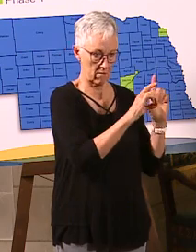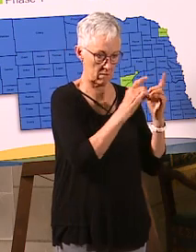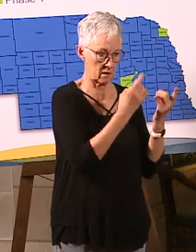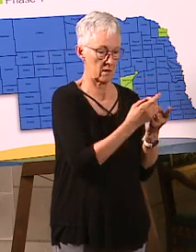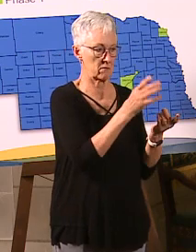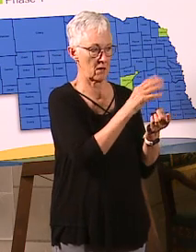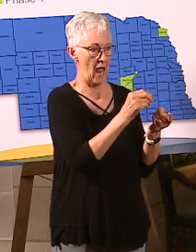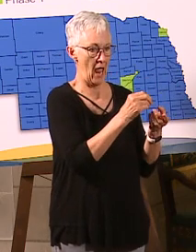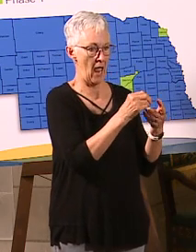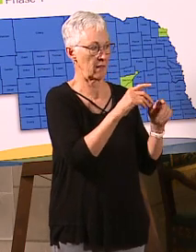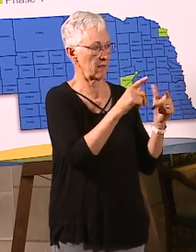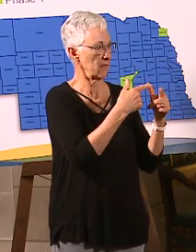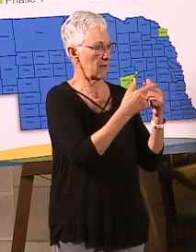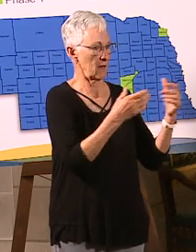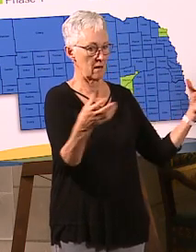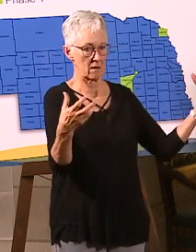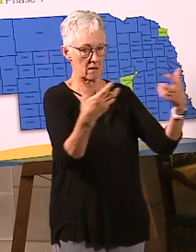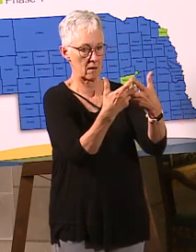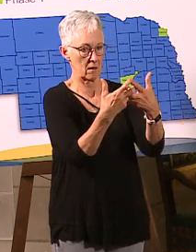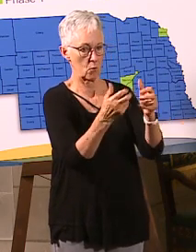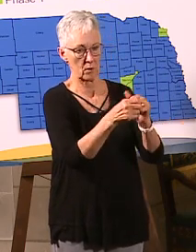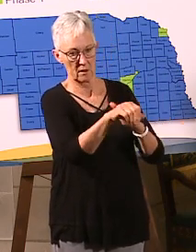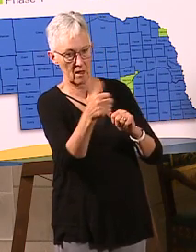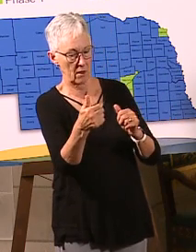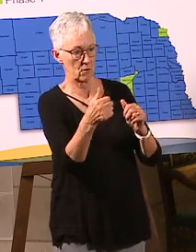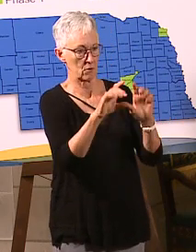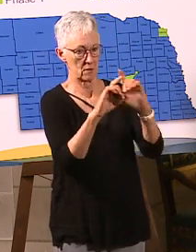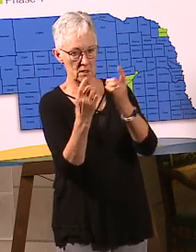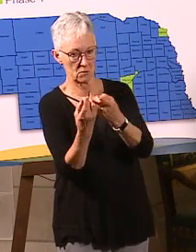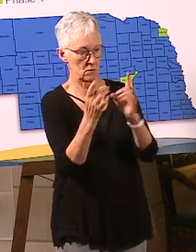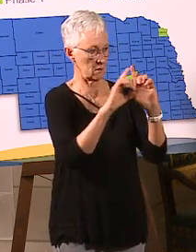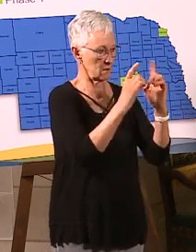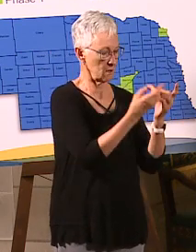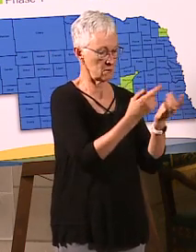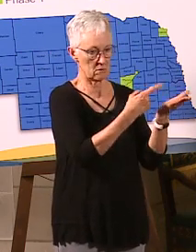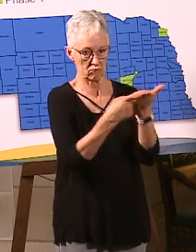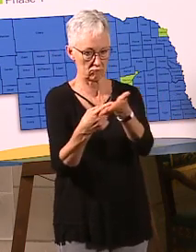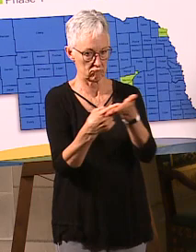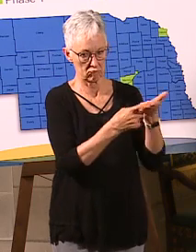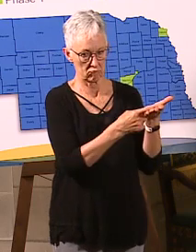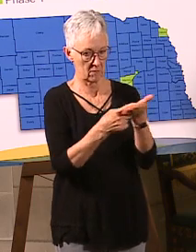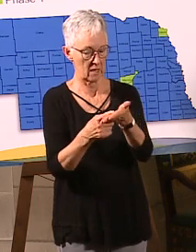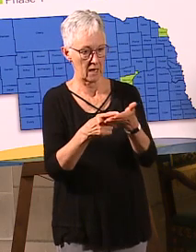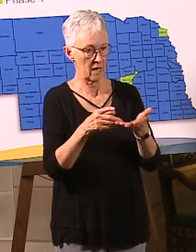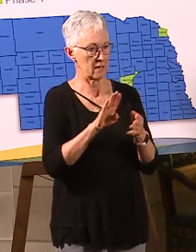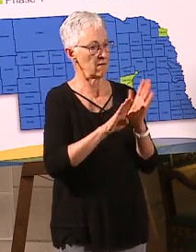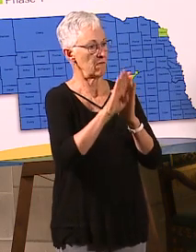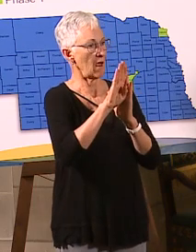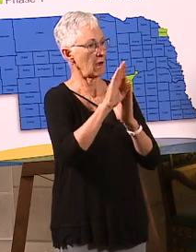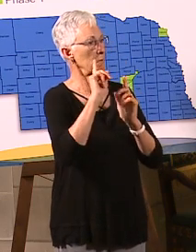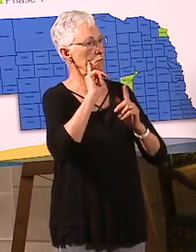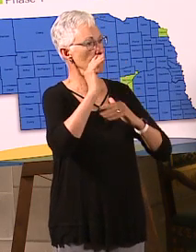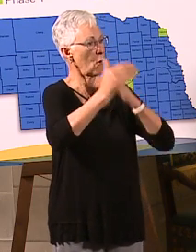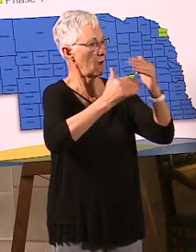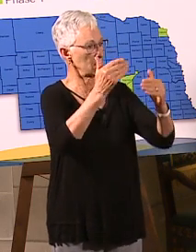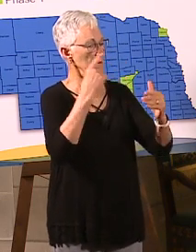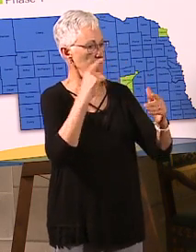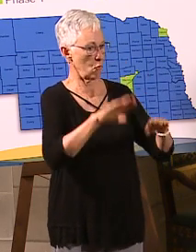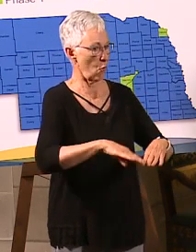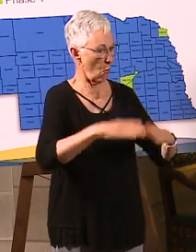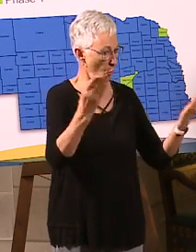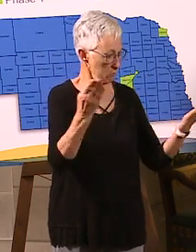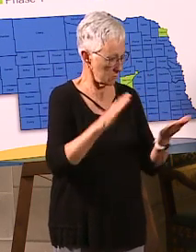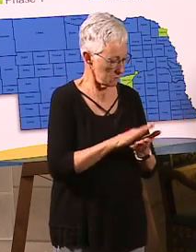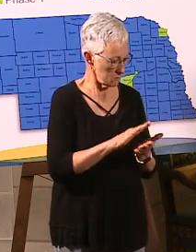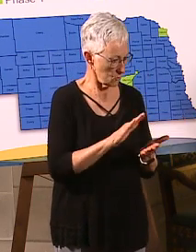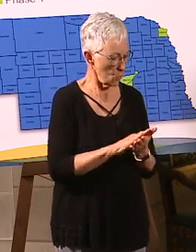now we have multiple groups that are actually doing work to review those processes and procedures, working with local health.